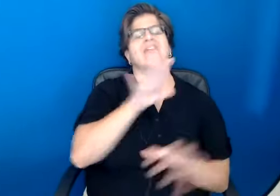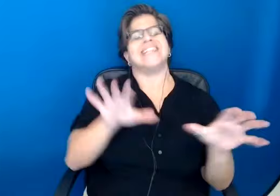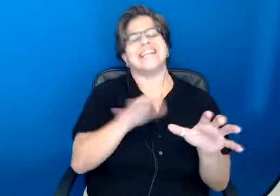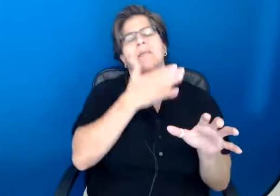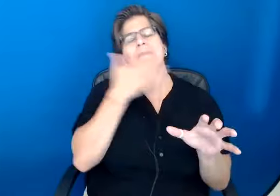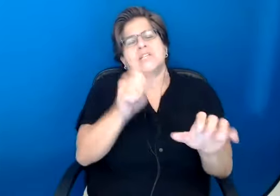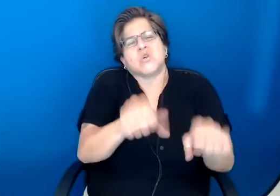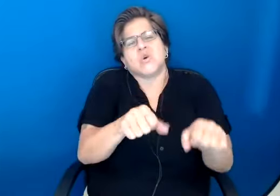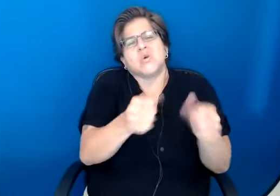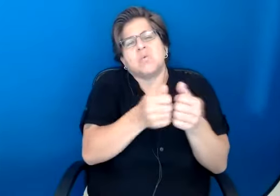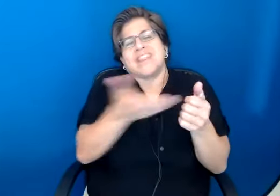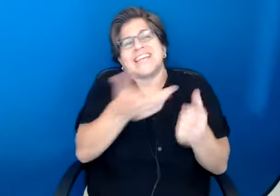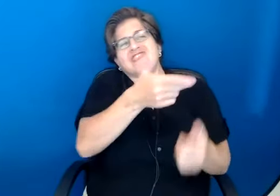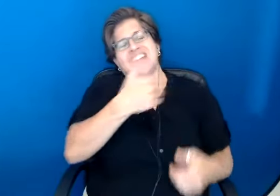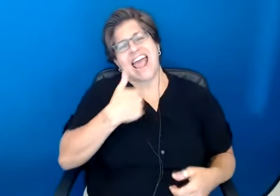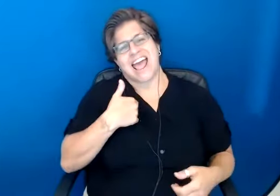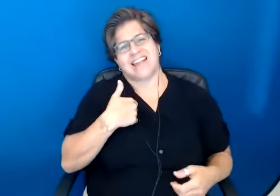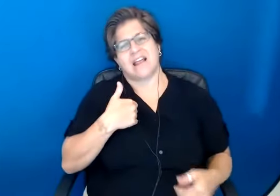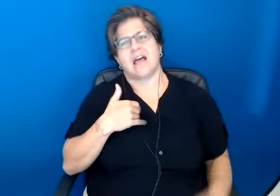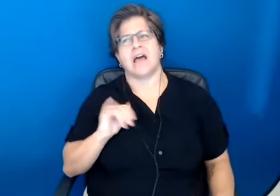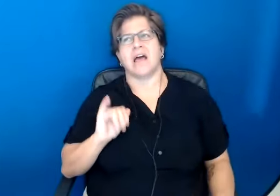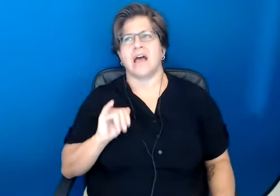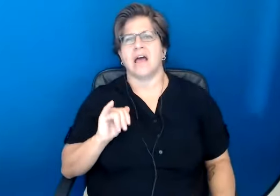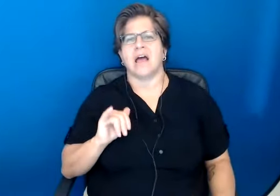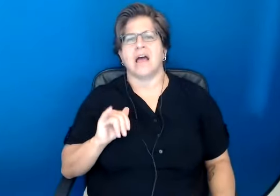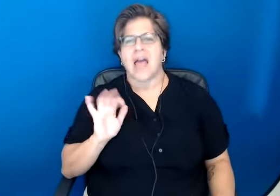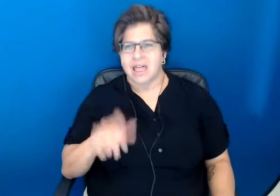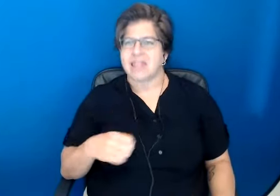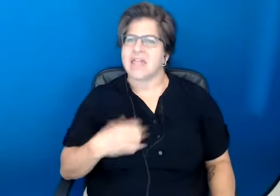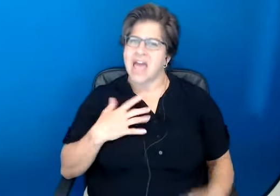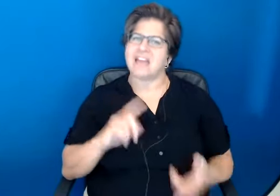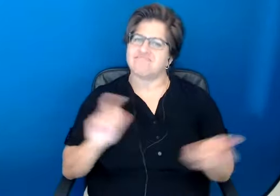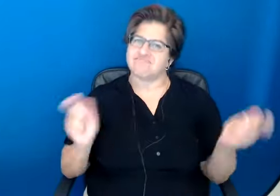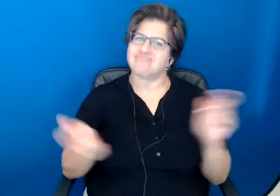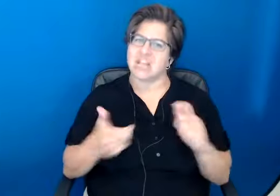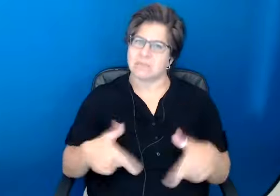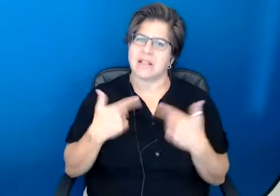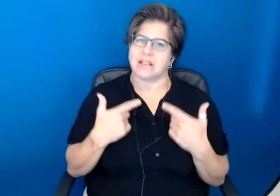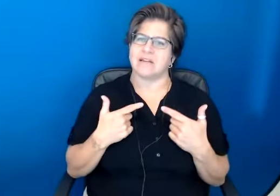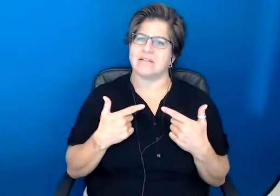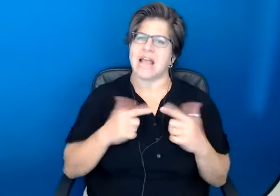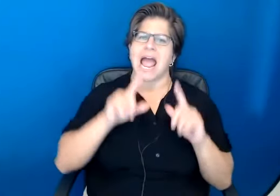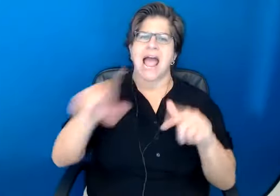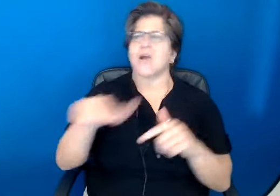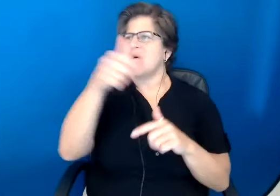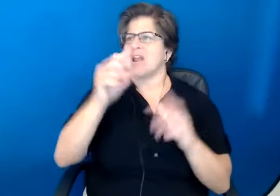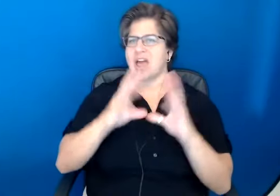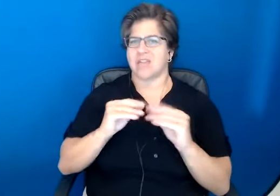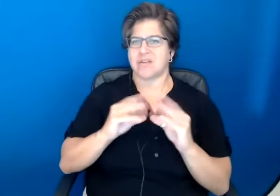could speak to other people in Al-Anon, older women, maybe women her age in Al-Anon, and yet I